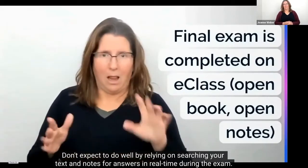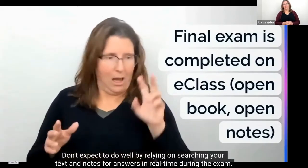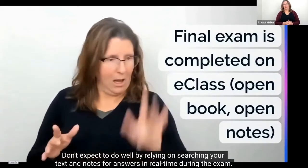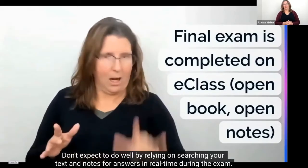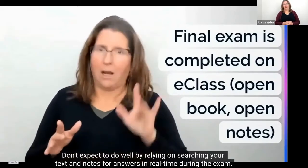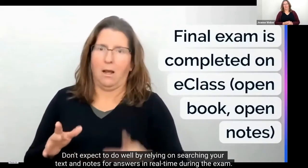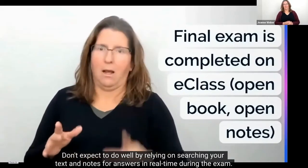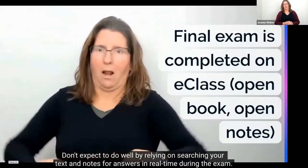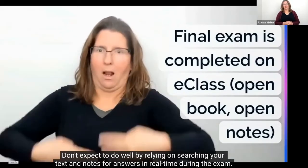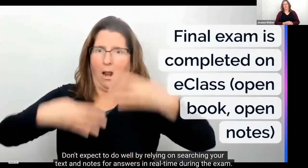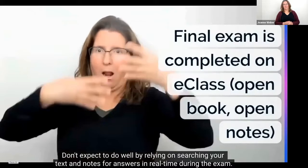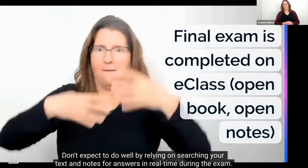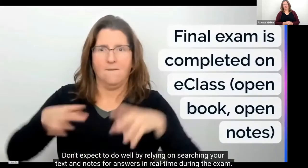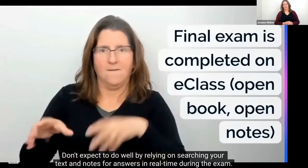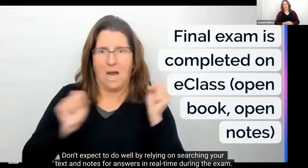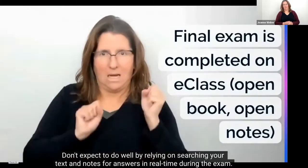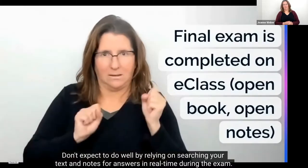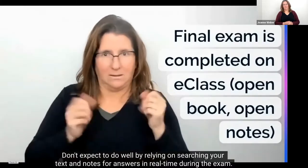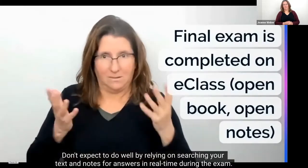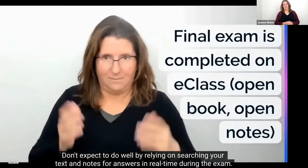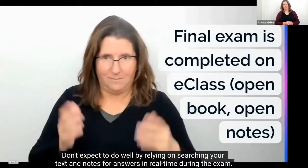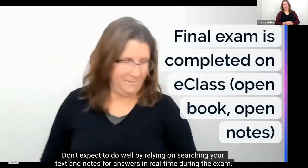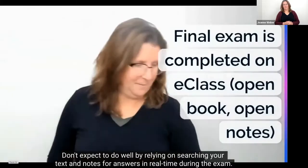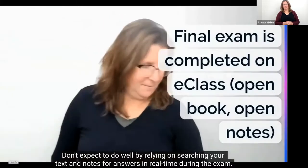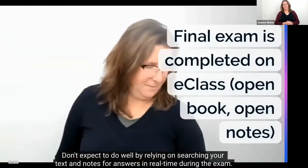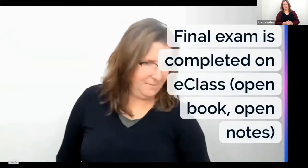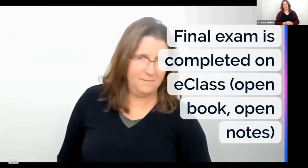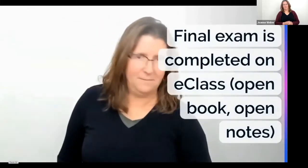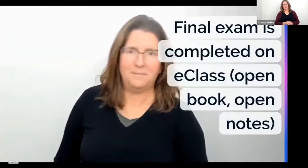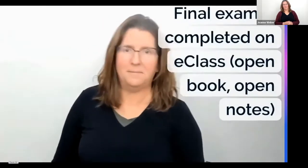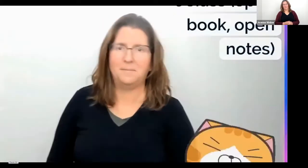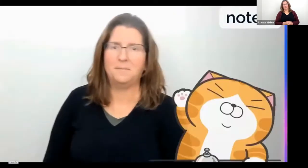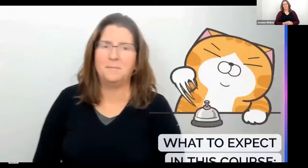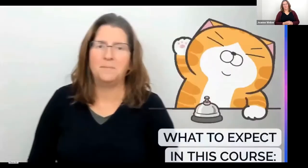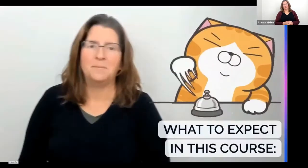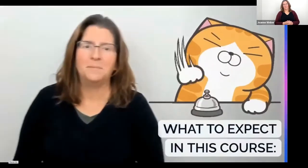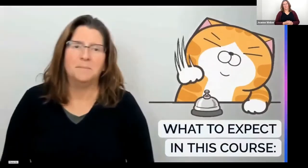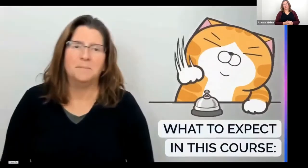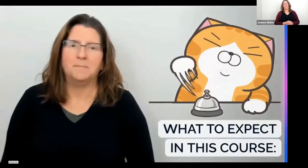on searching your text and notes for answers in real time during the exam.